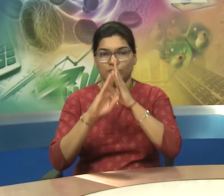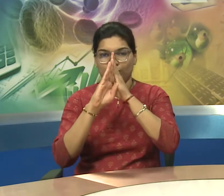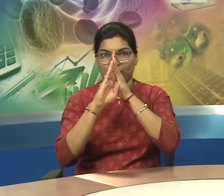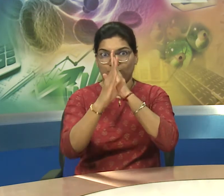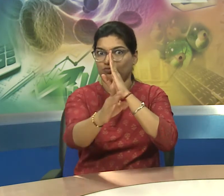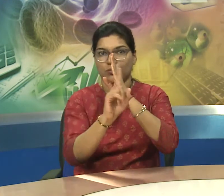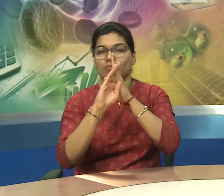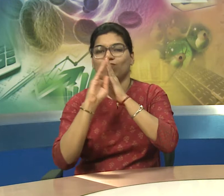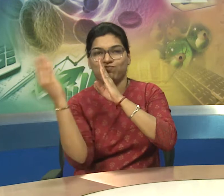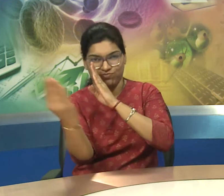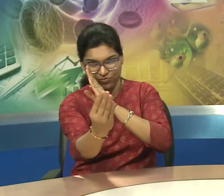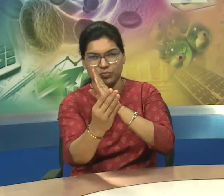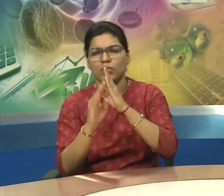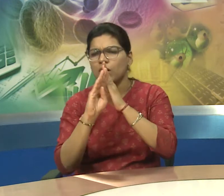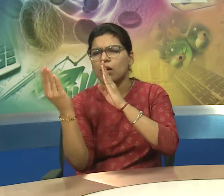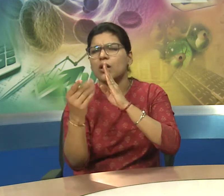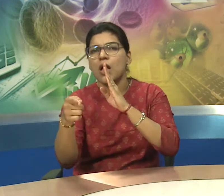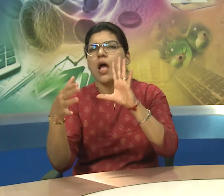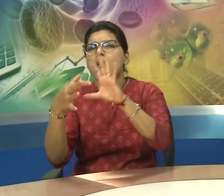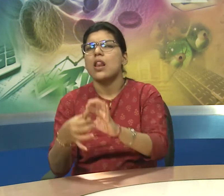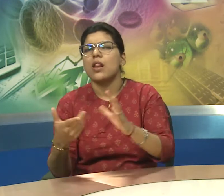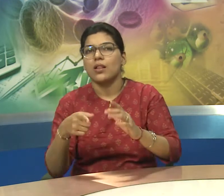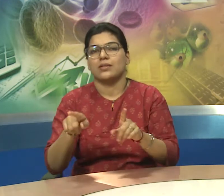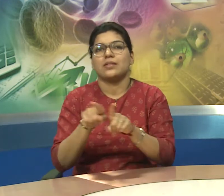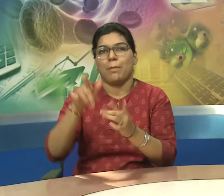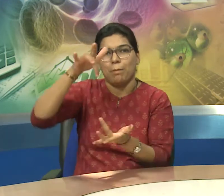Second point, indirect channel.